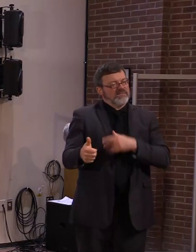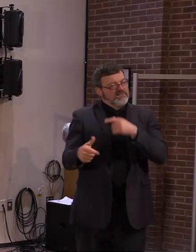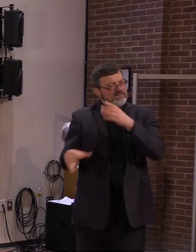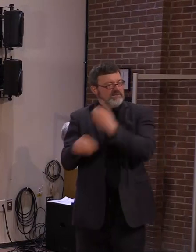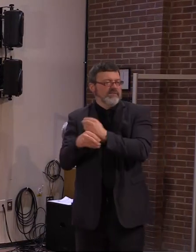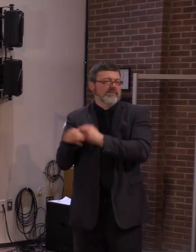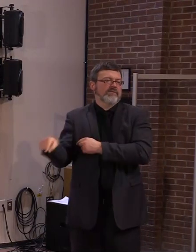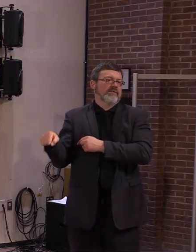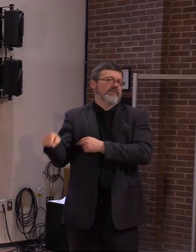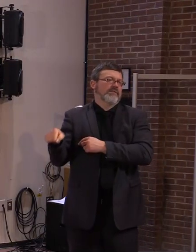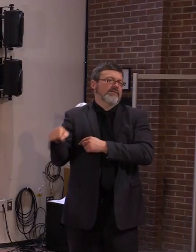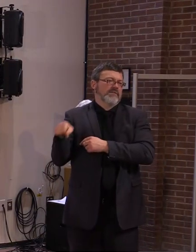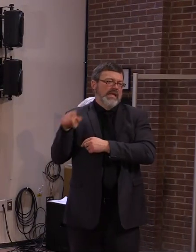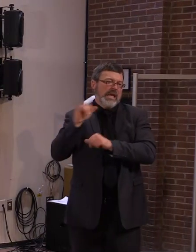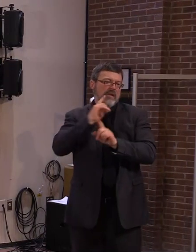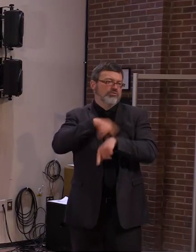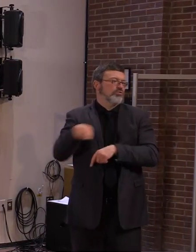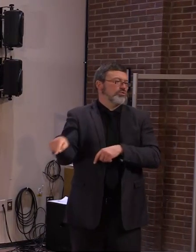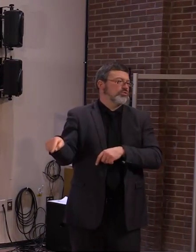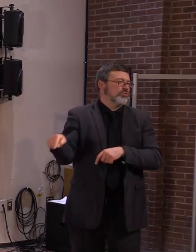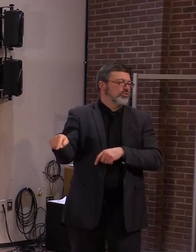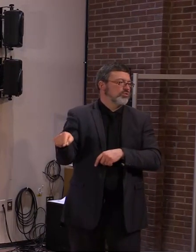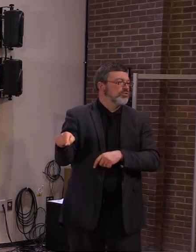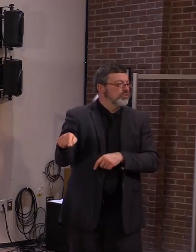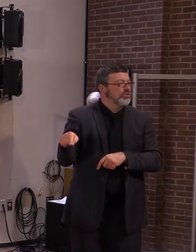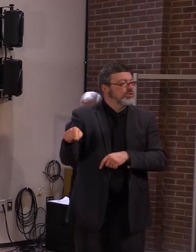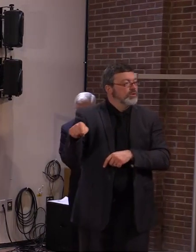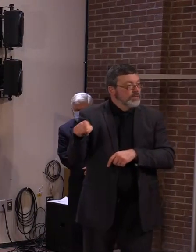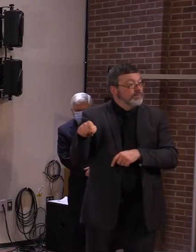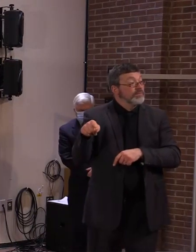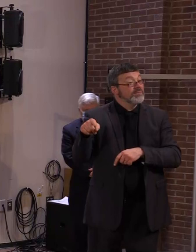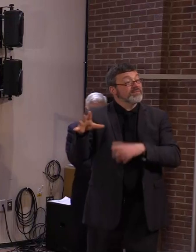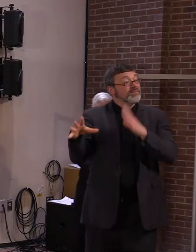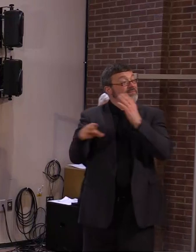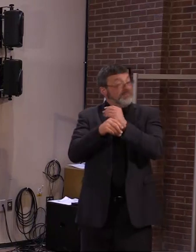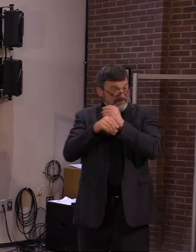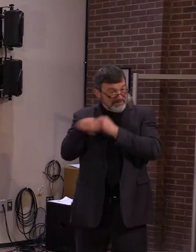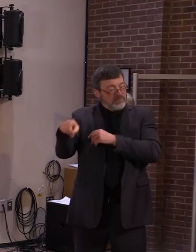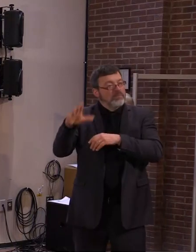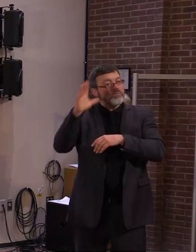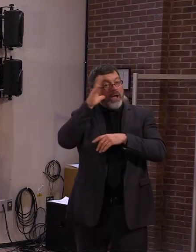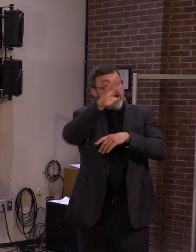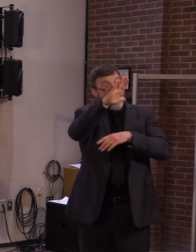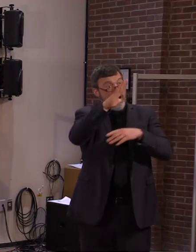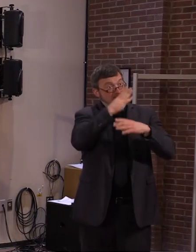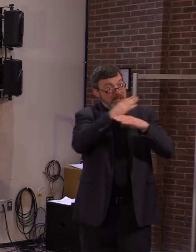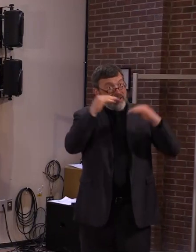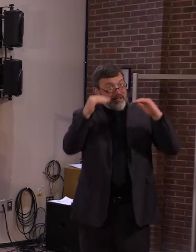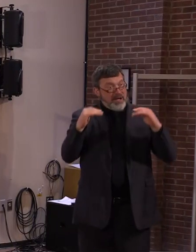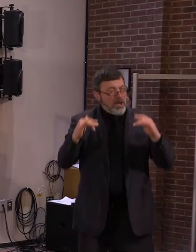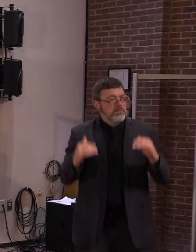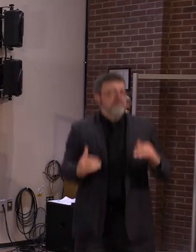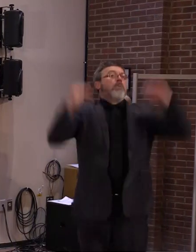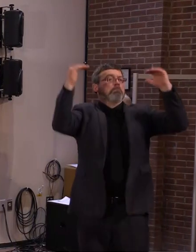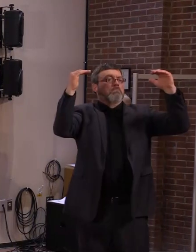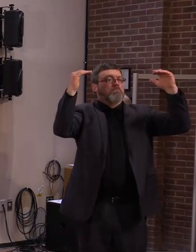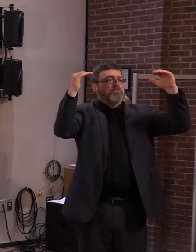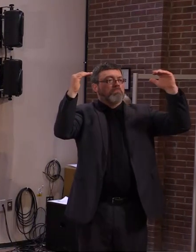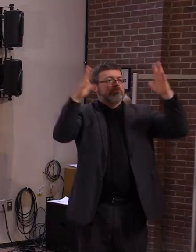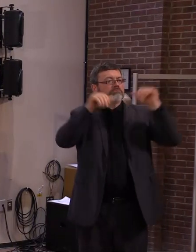booster will continue to guard against severe illness and hospitalization, especially if you're at higher